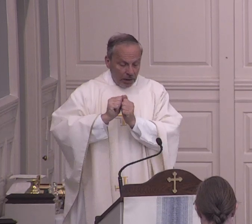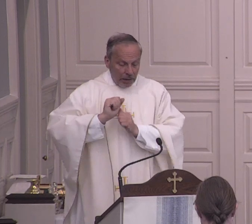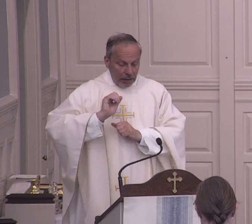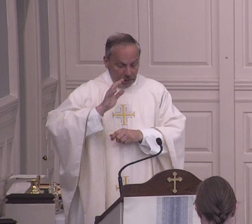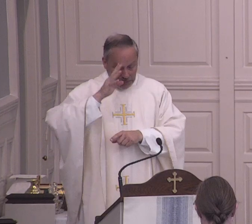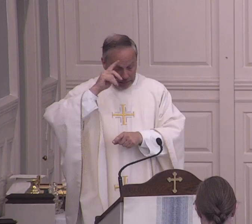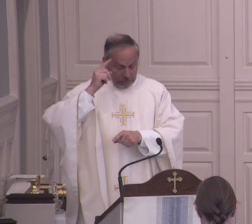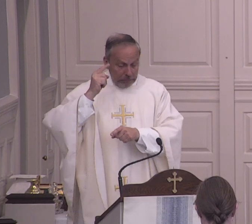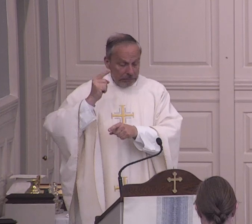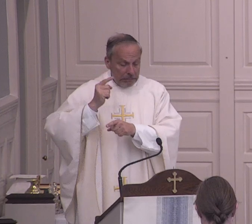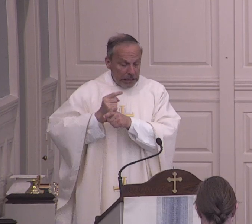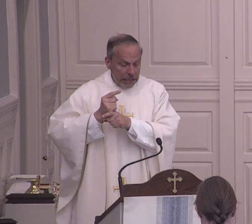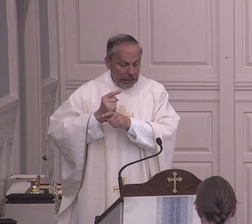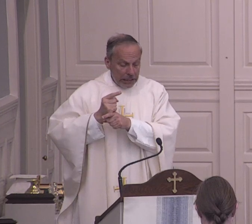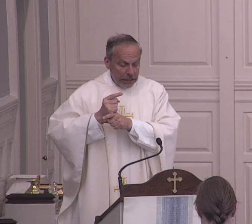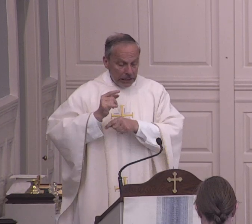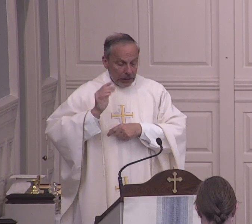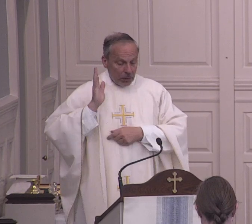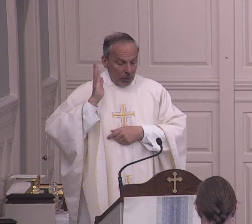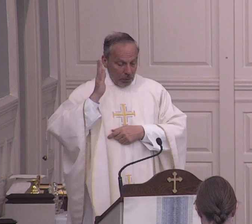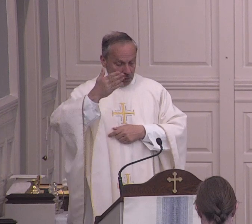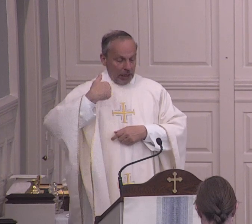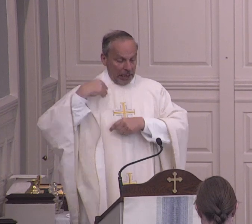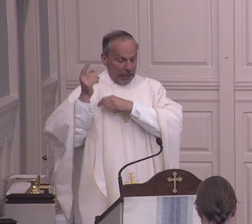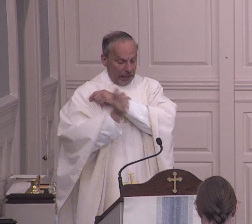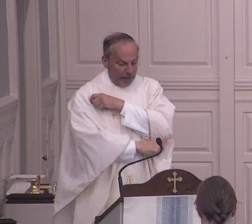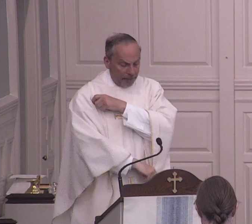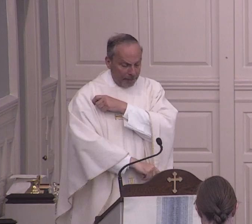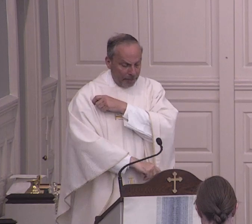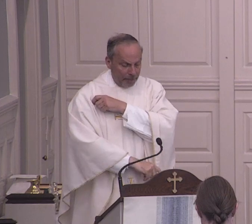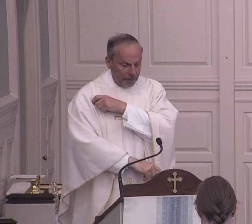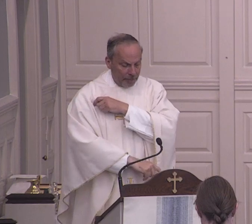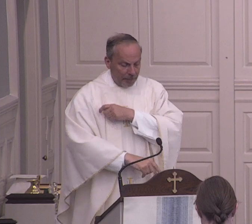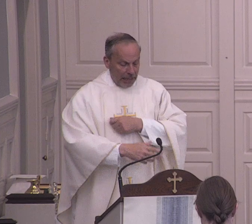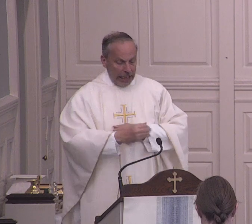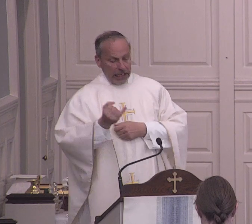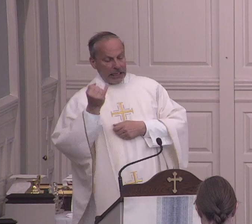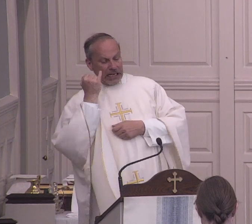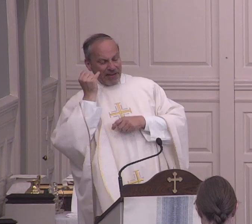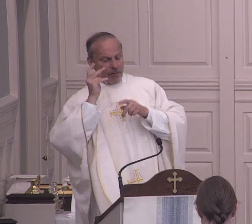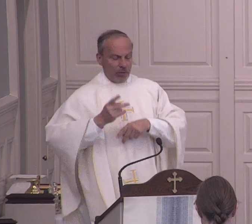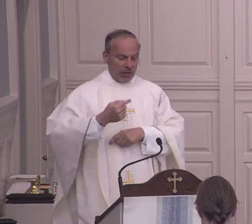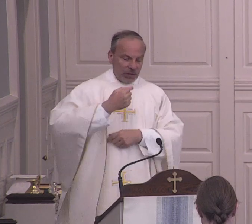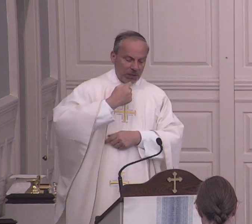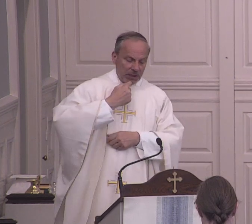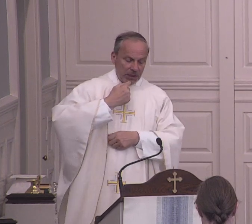whoever is angry with his brother will be liable to judgment.